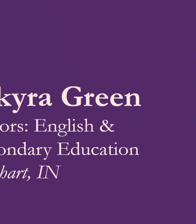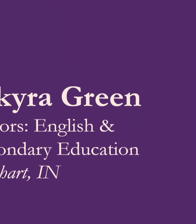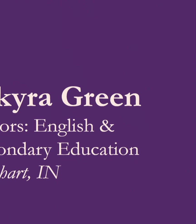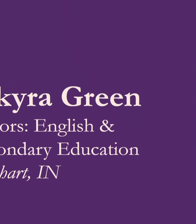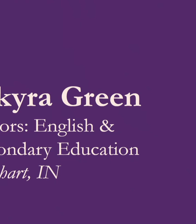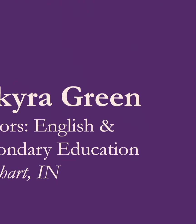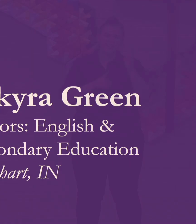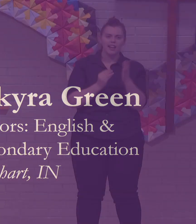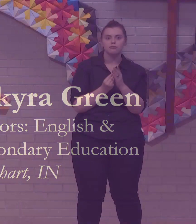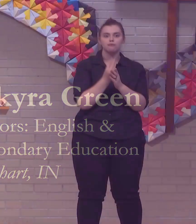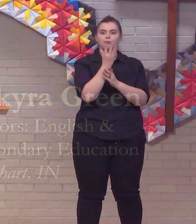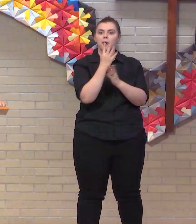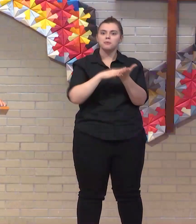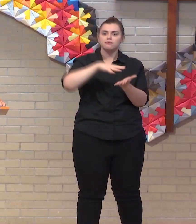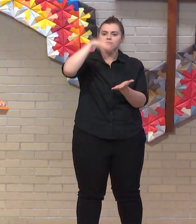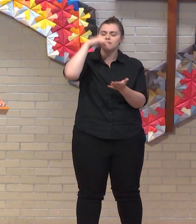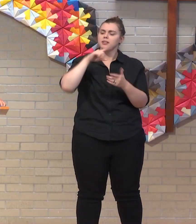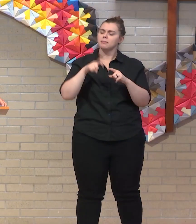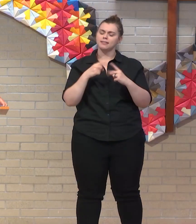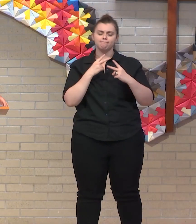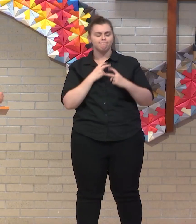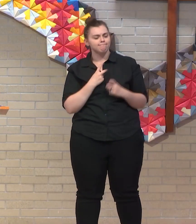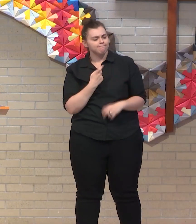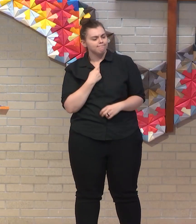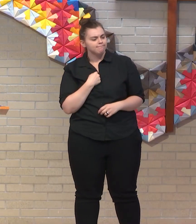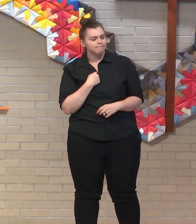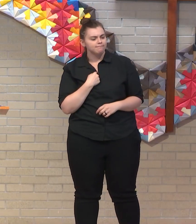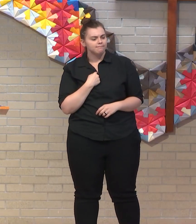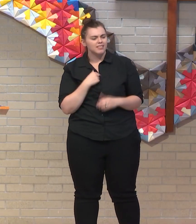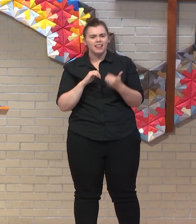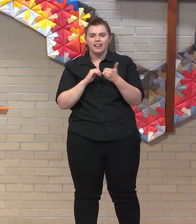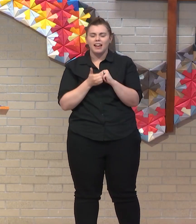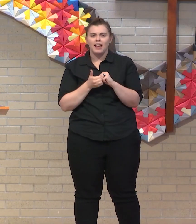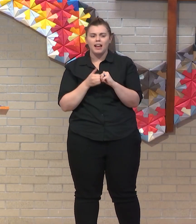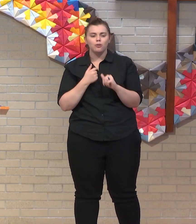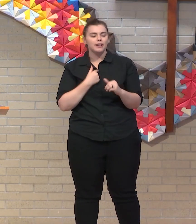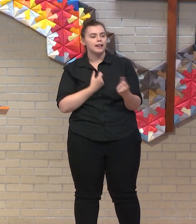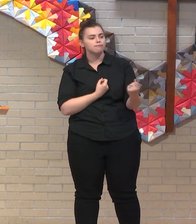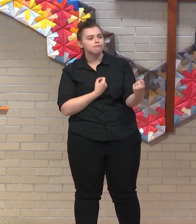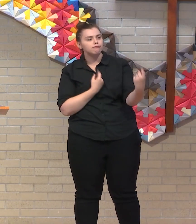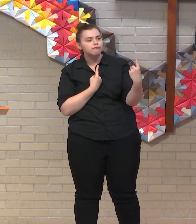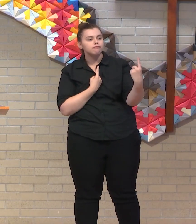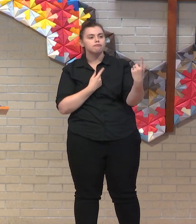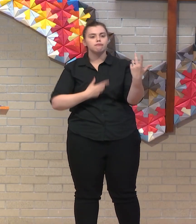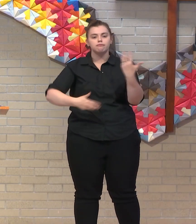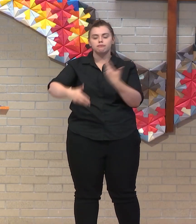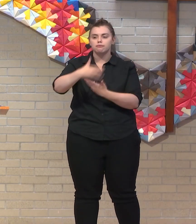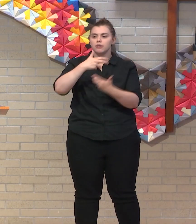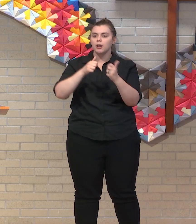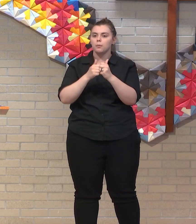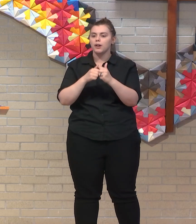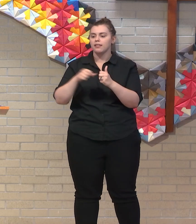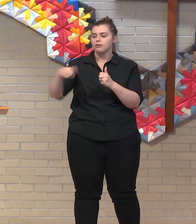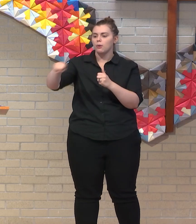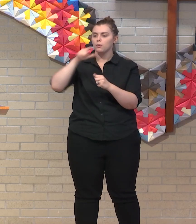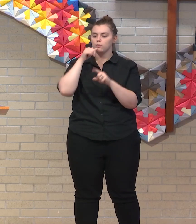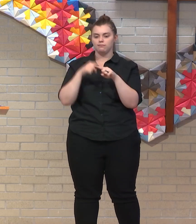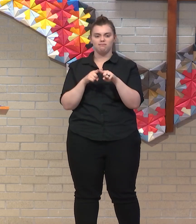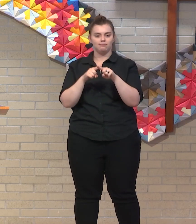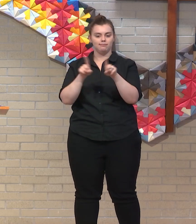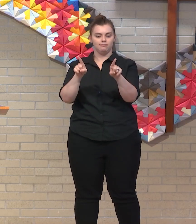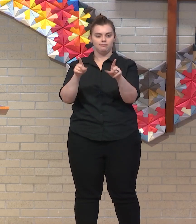and learn. We must ask ourselves, how can I empathetically surround myself with those who are